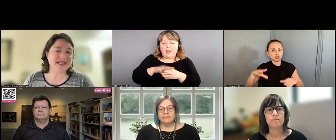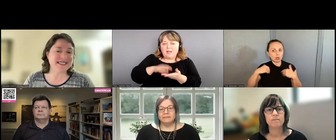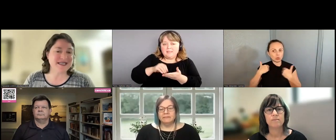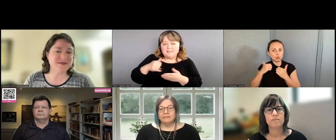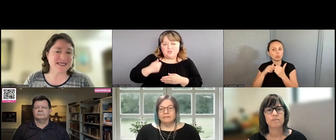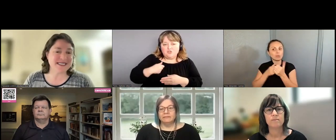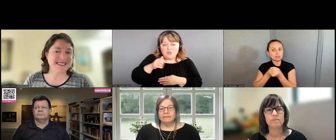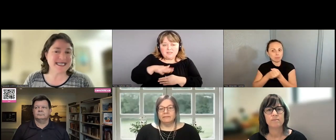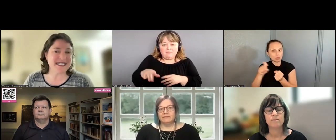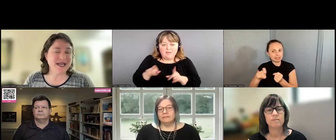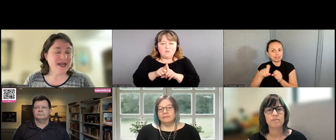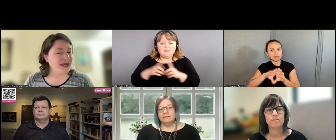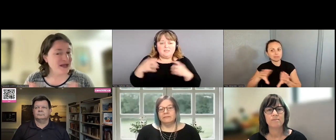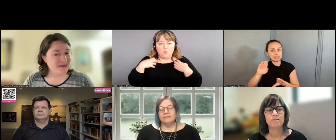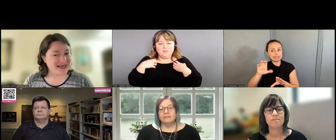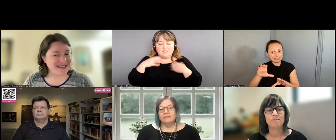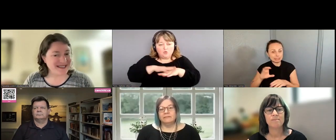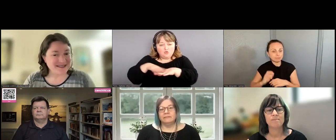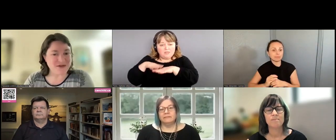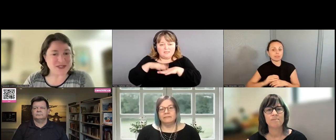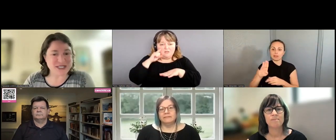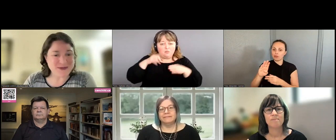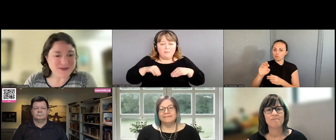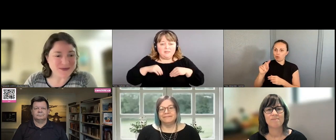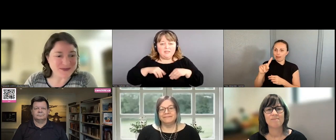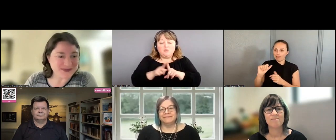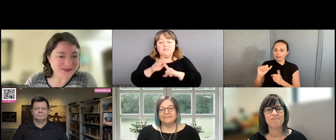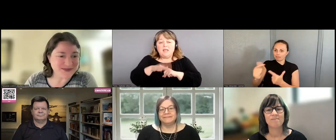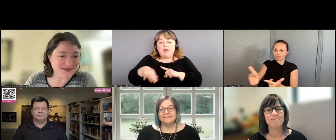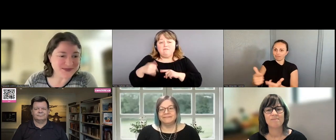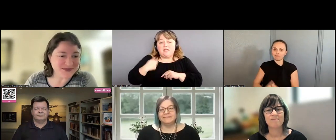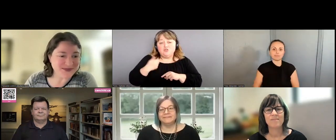Support Needs in BC. Brenda, over to you.